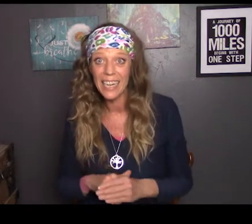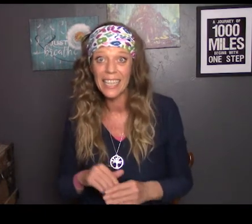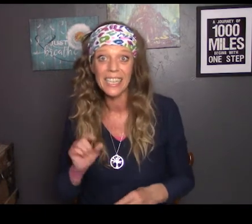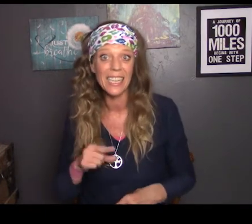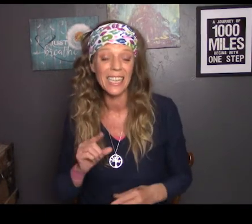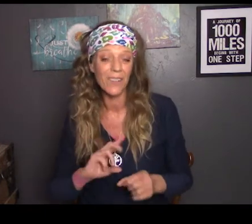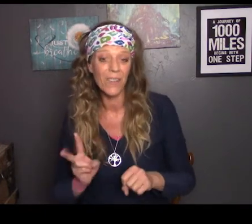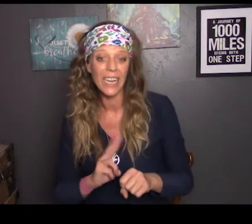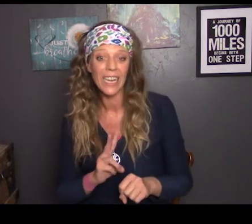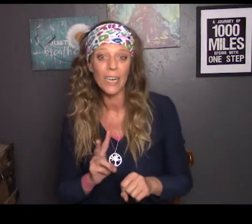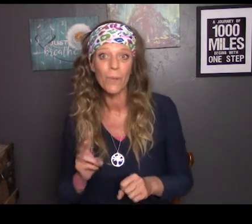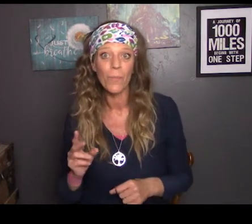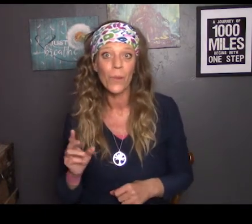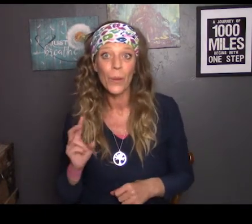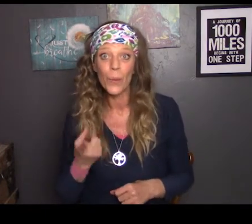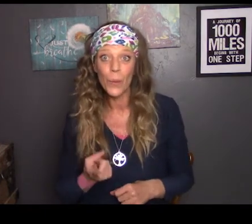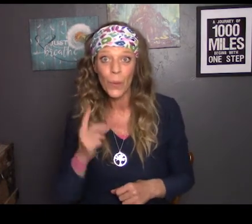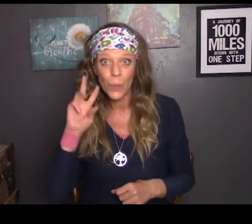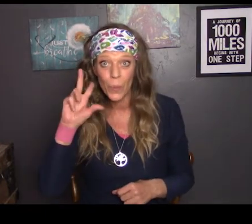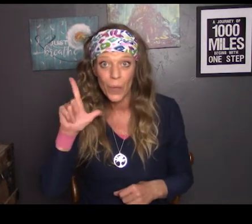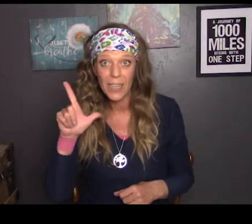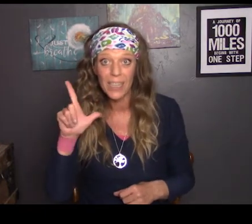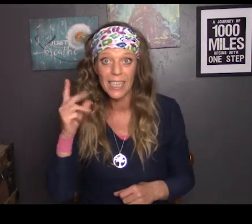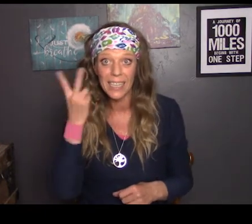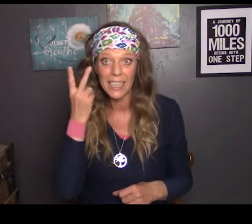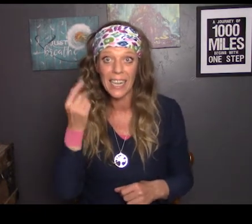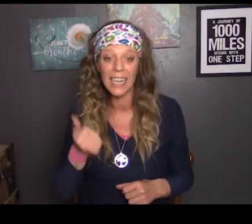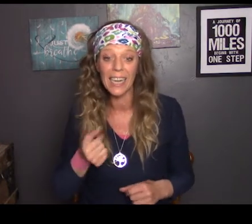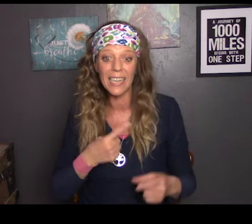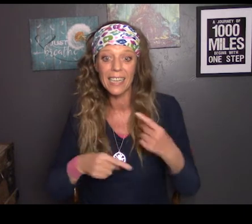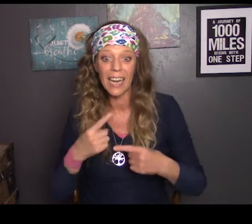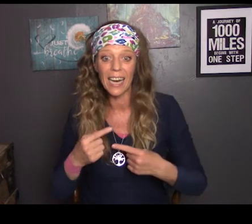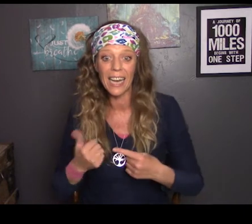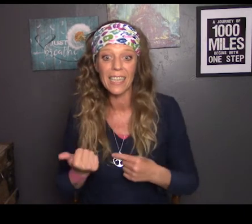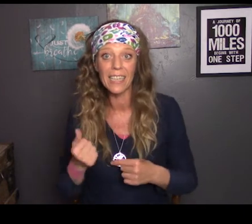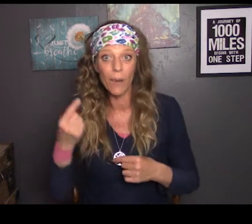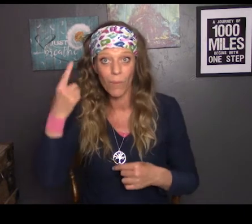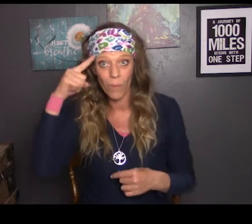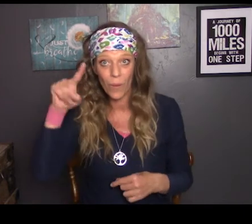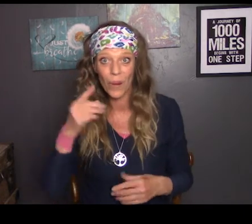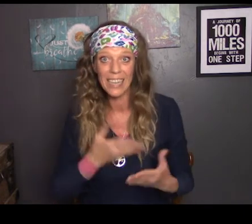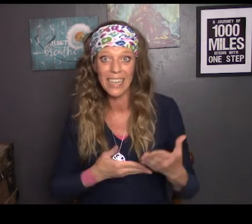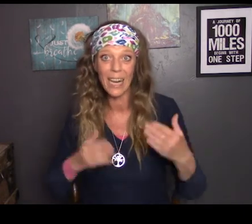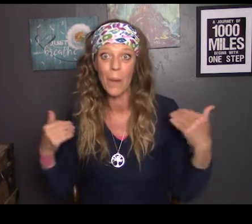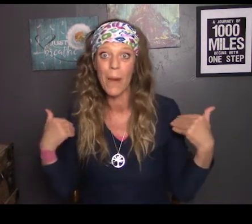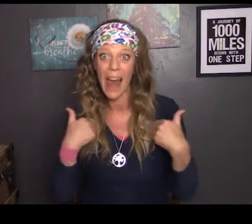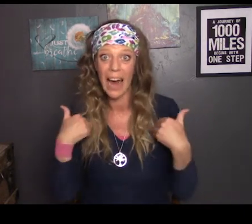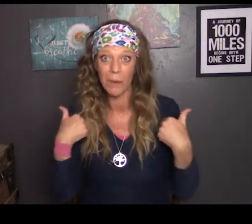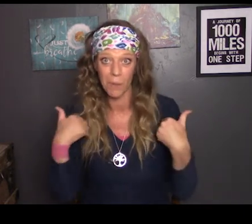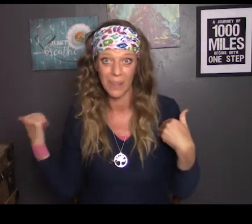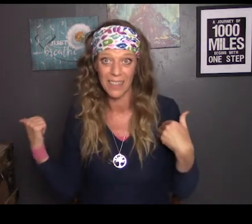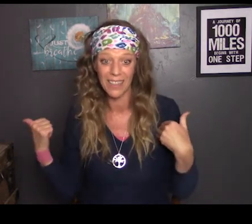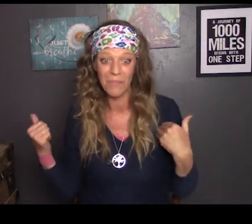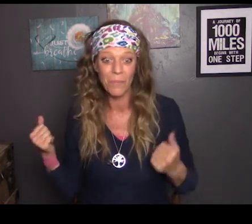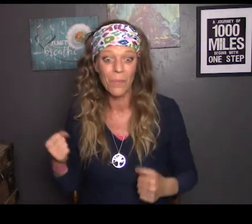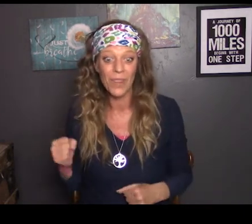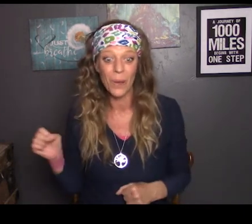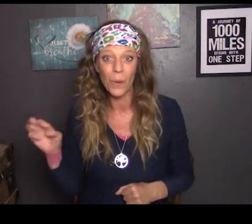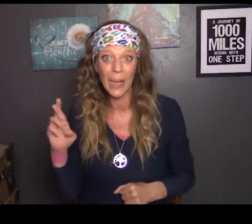in this video you will see the signs for some animals.